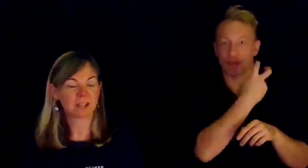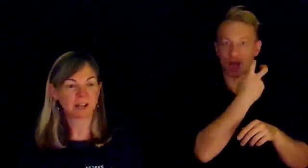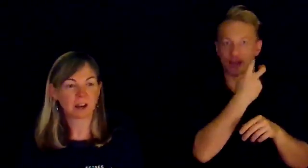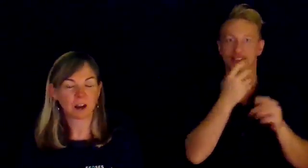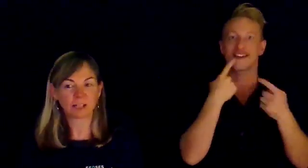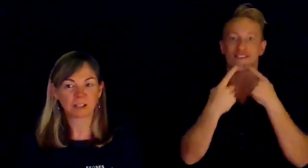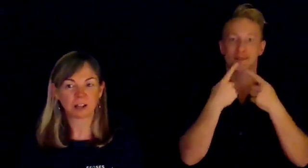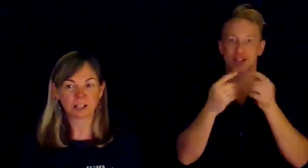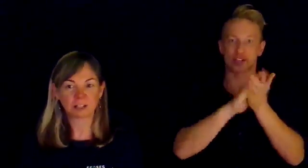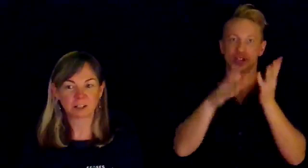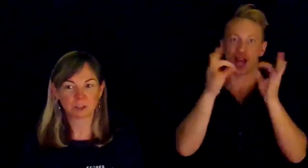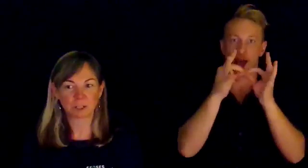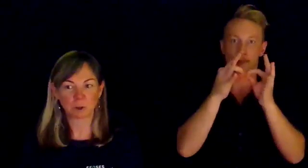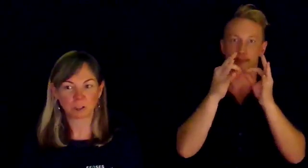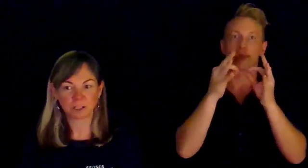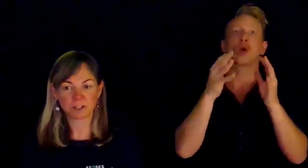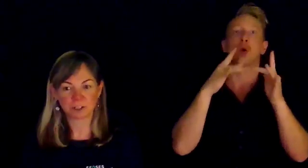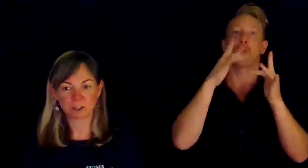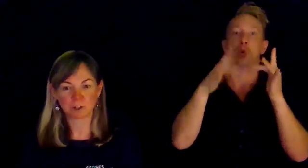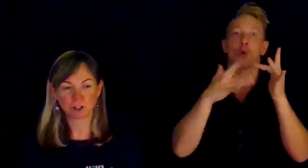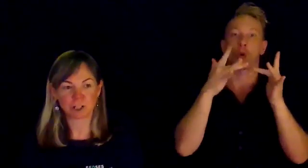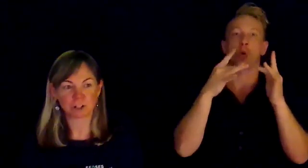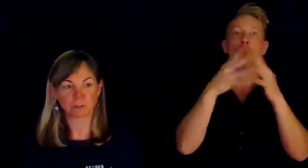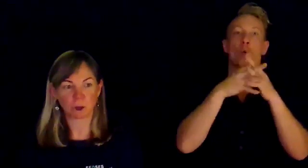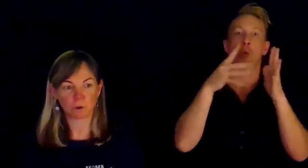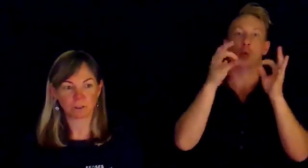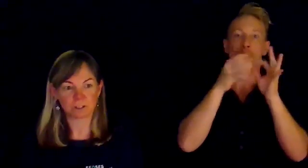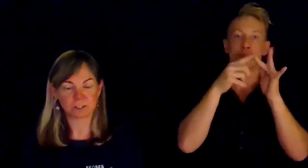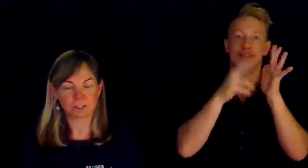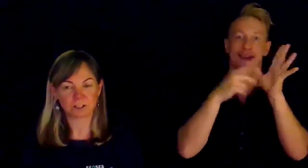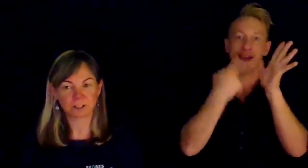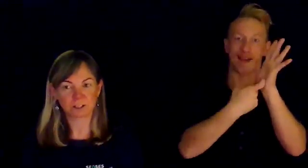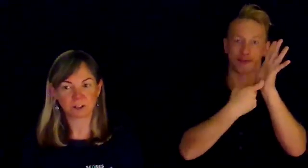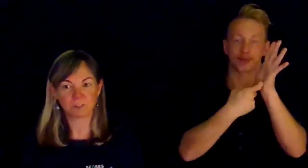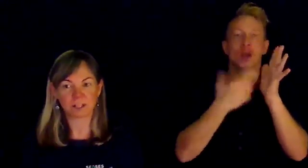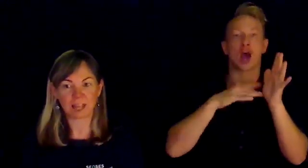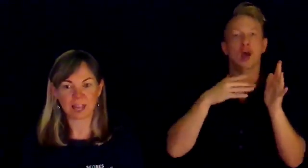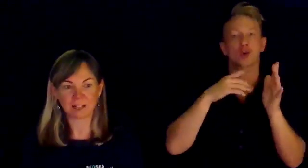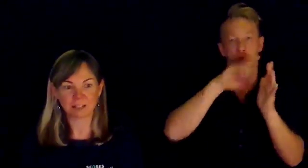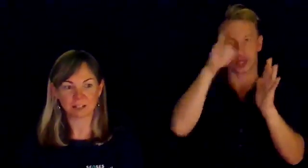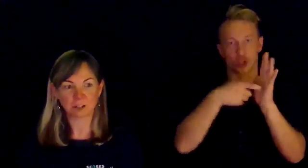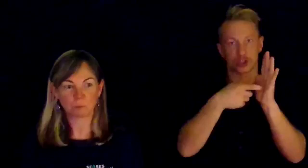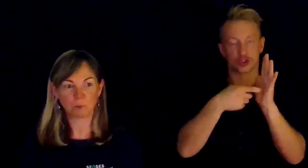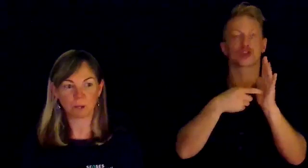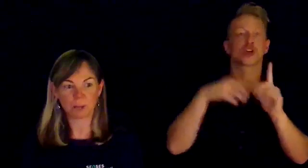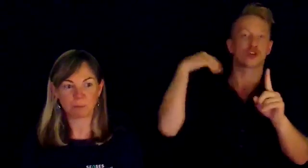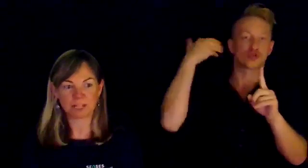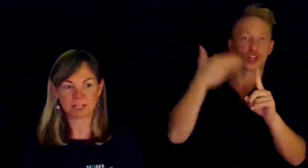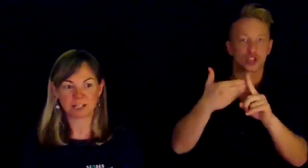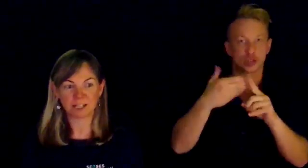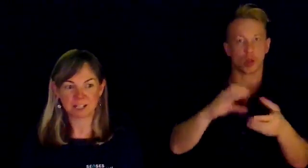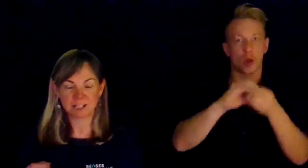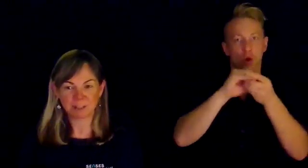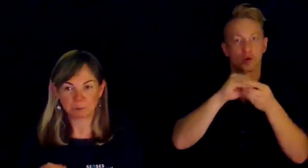webinar. I'd like to acknowledge the traditional owners of the land where we